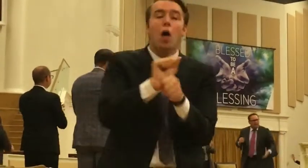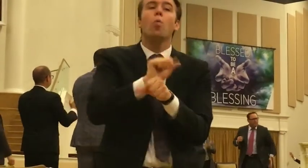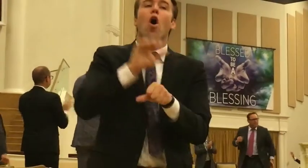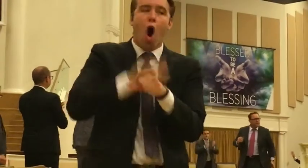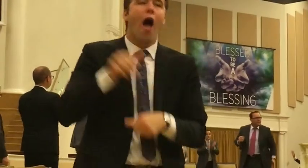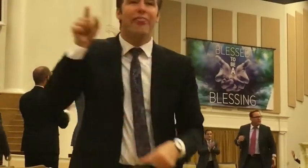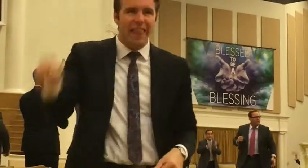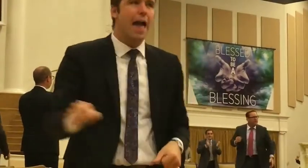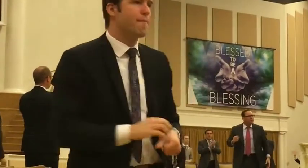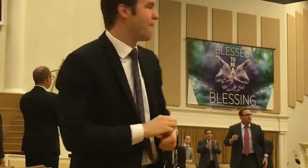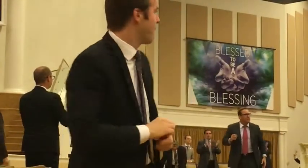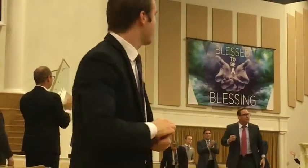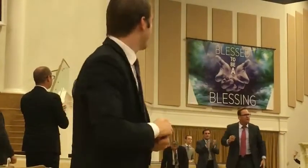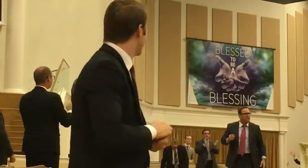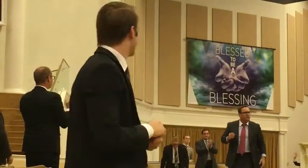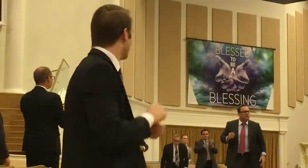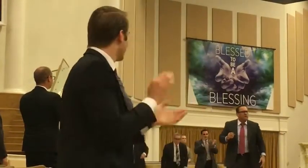them.